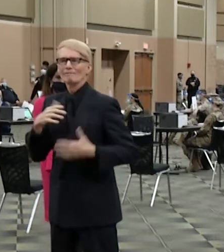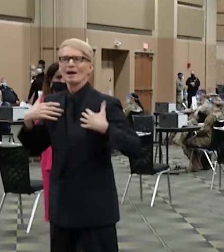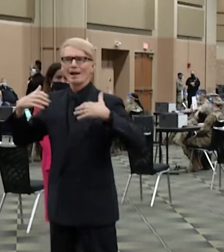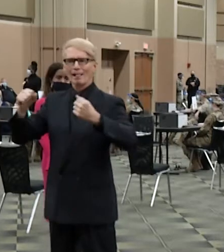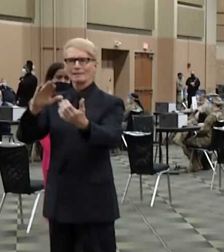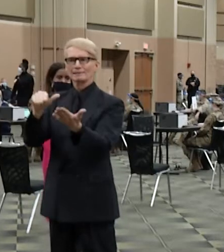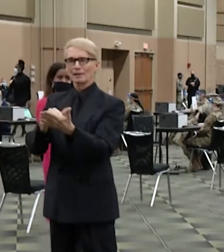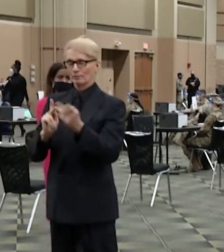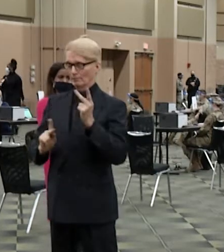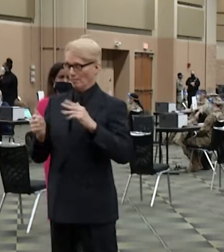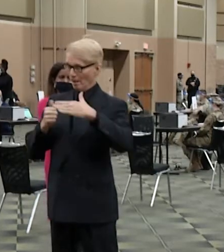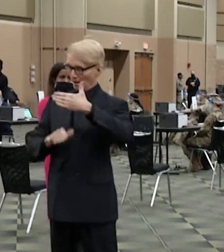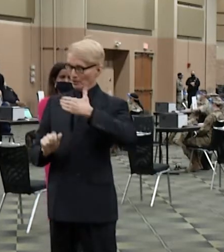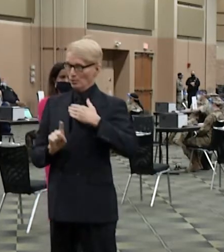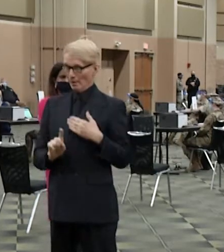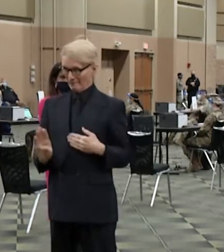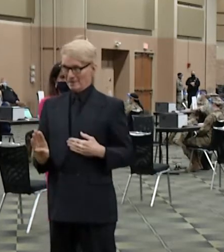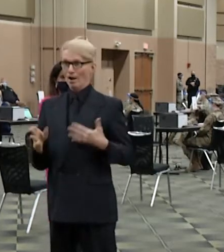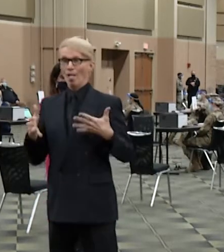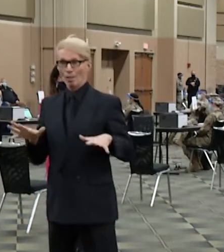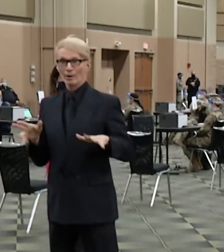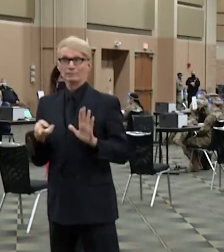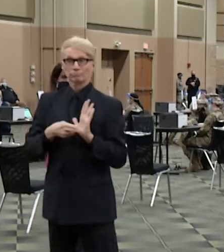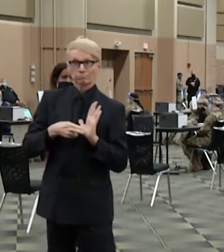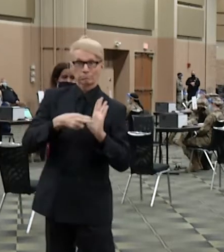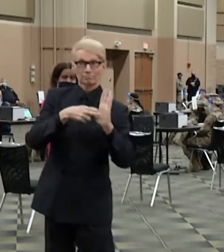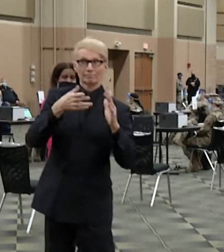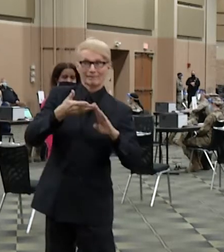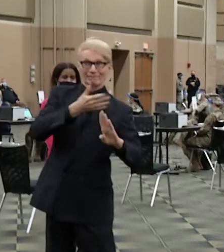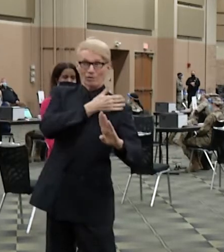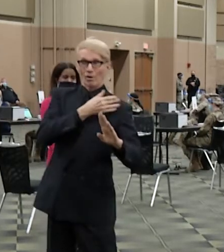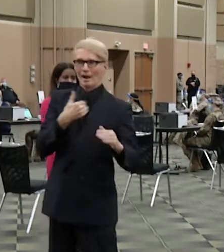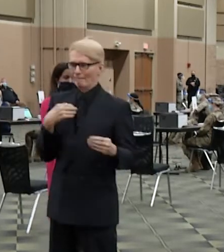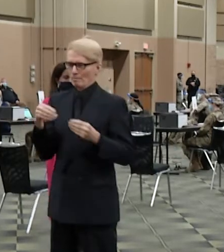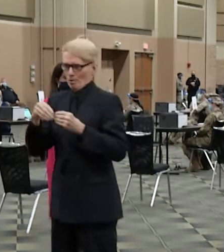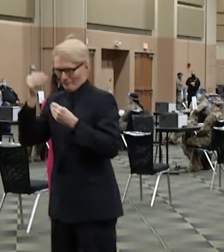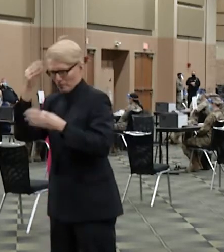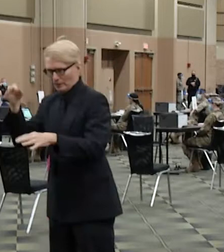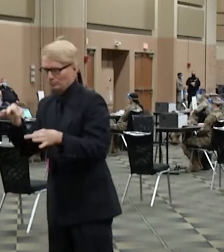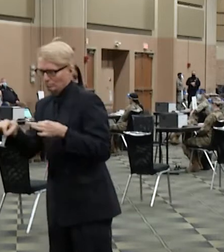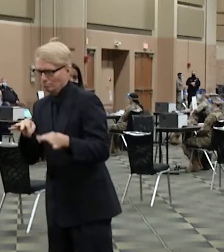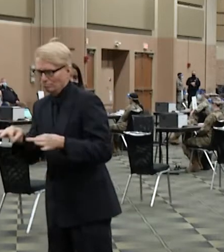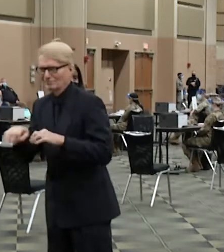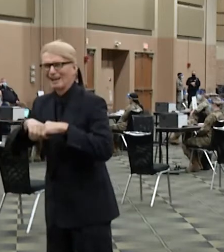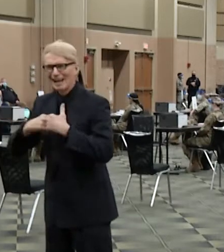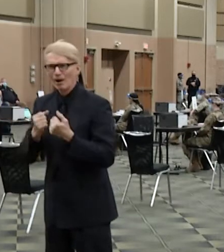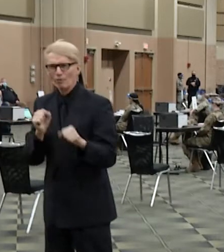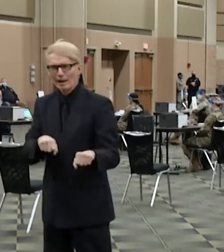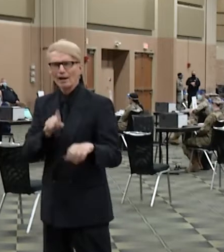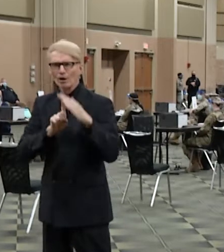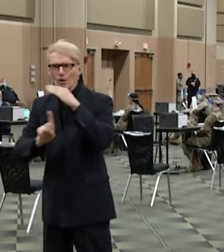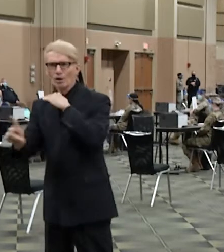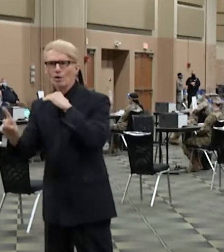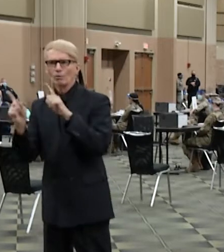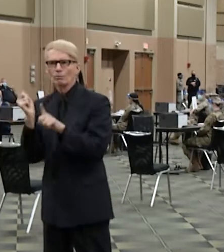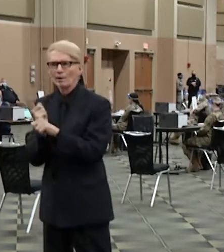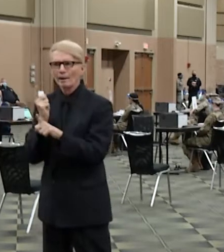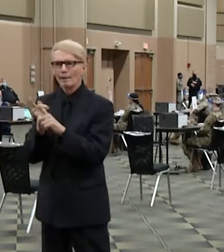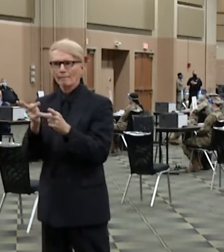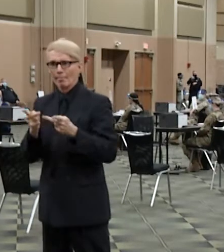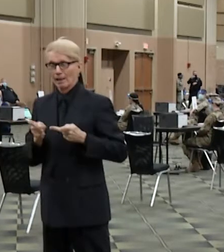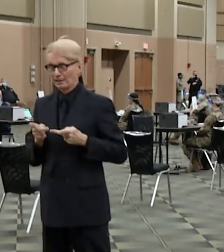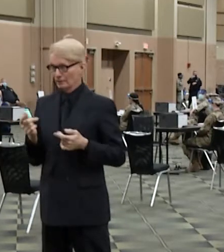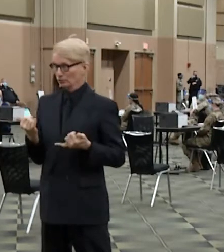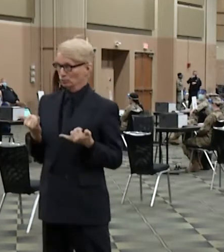have signed up with us will have detailed information to make sure that they can get to those locations. When you visit our new microsite that will launch today